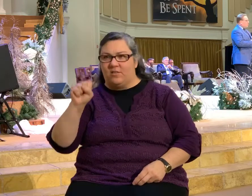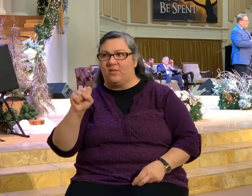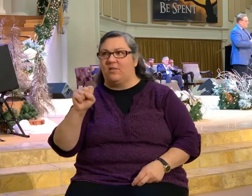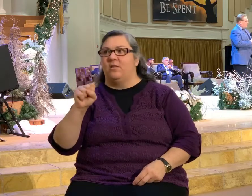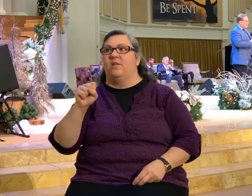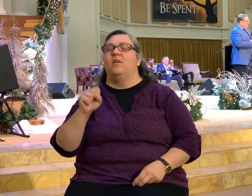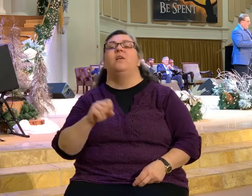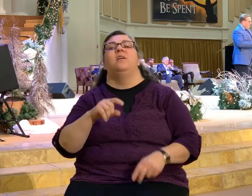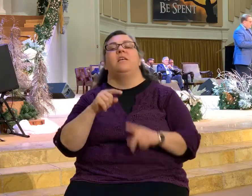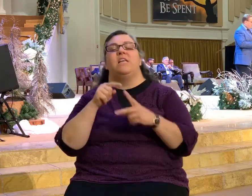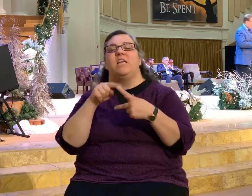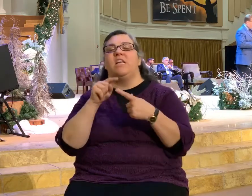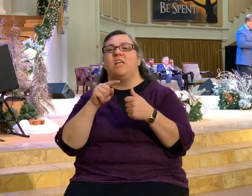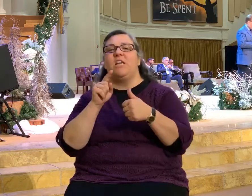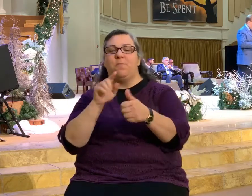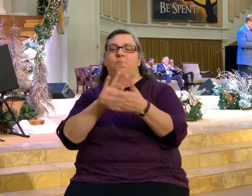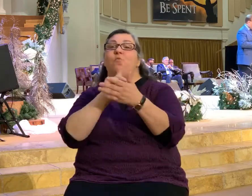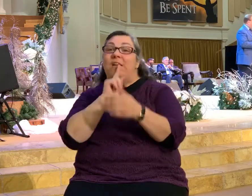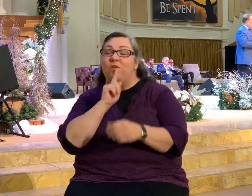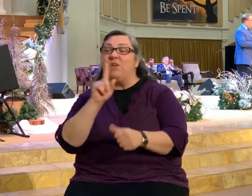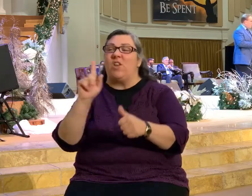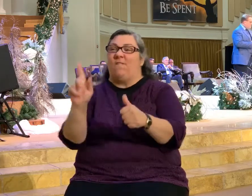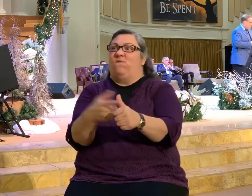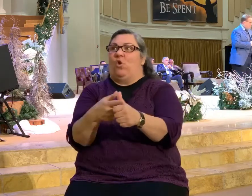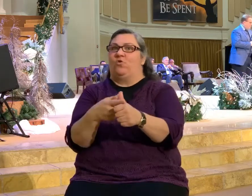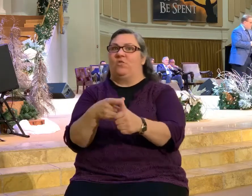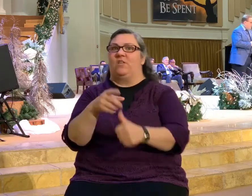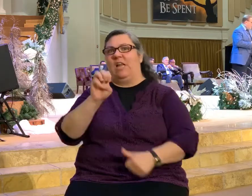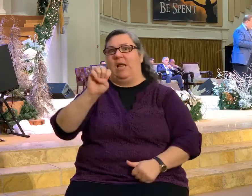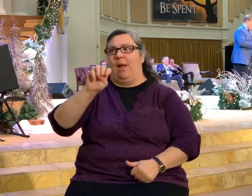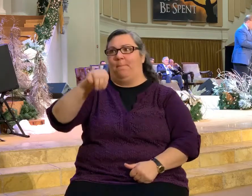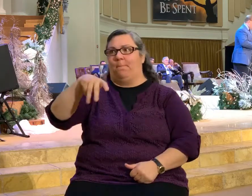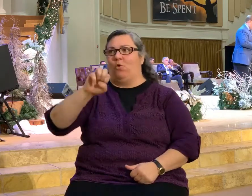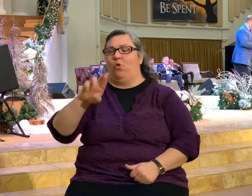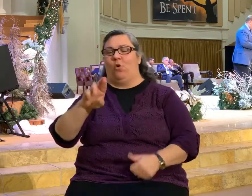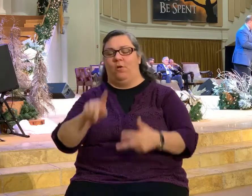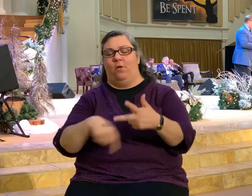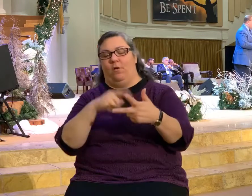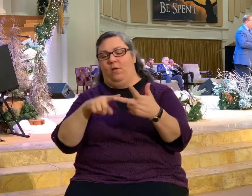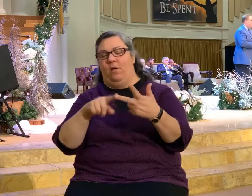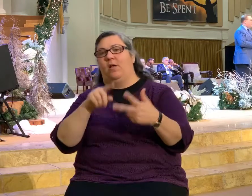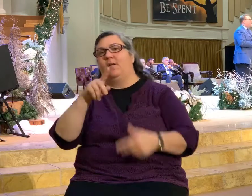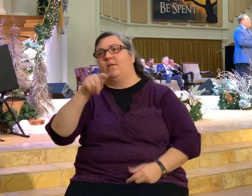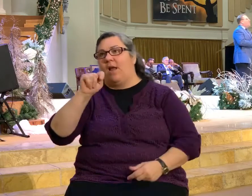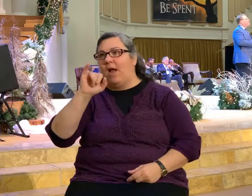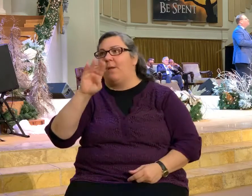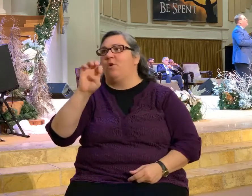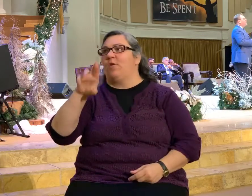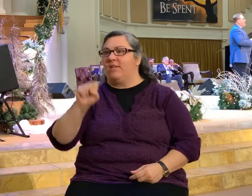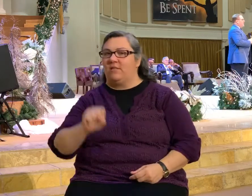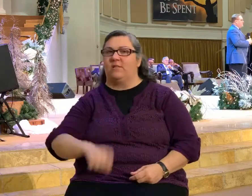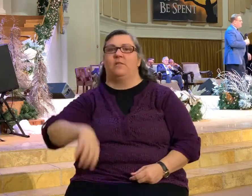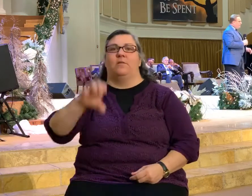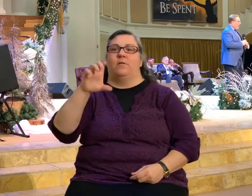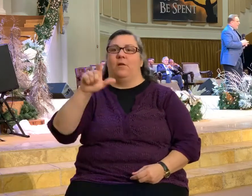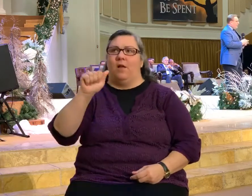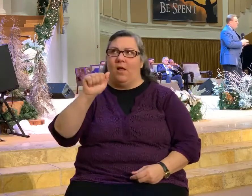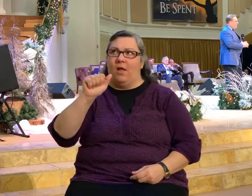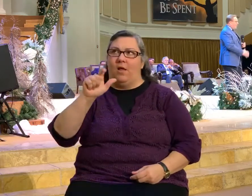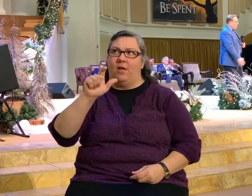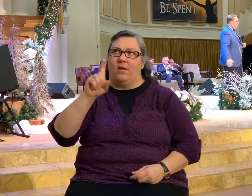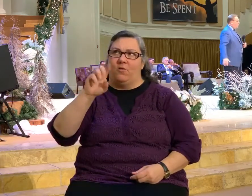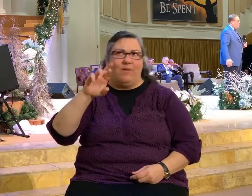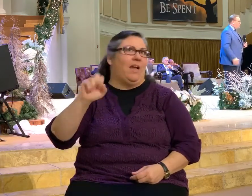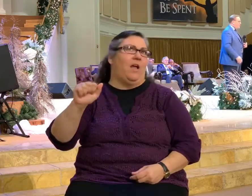the first, and then would follow Tiberius, Caligula, and Claudius, and Nero. These